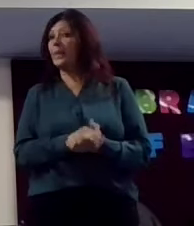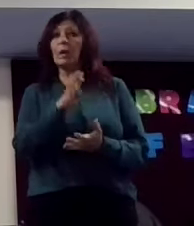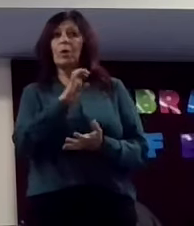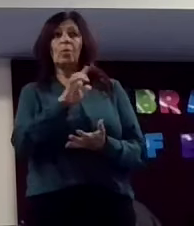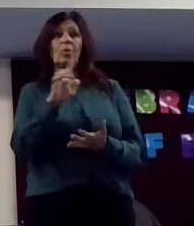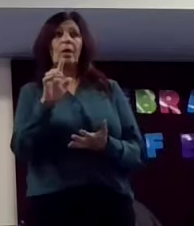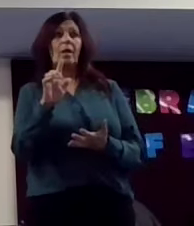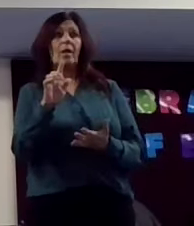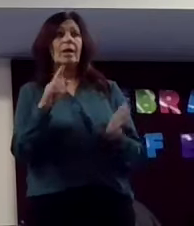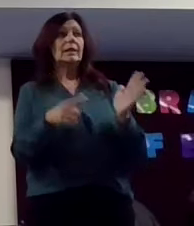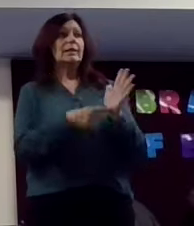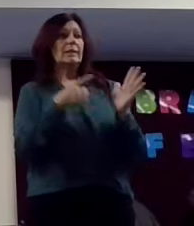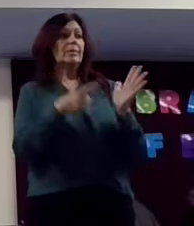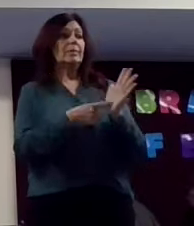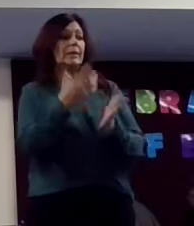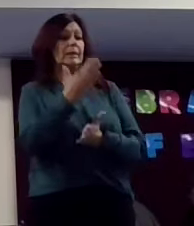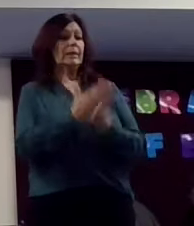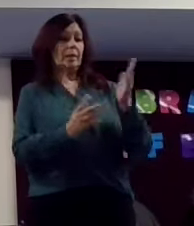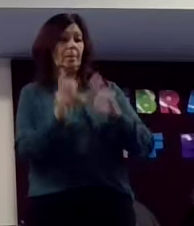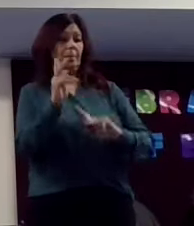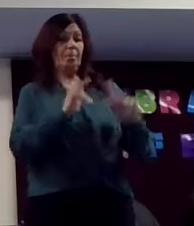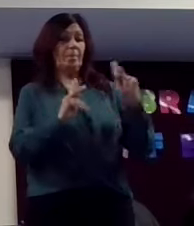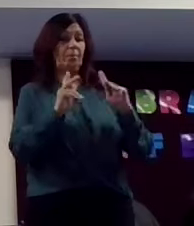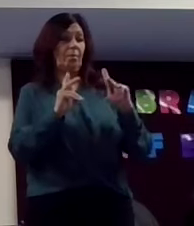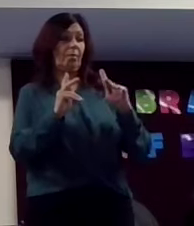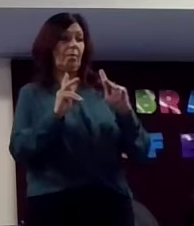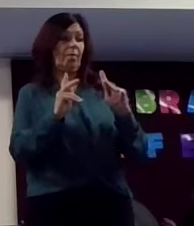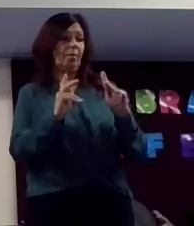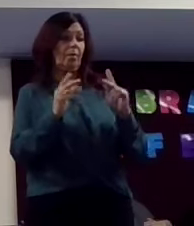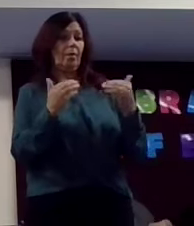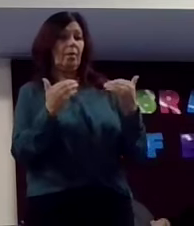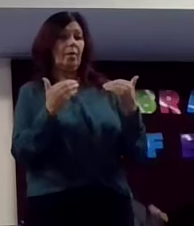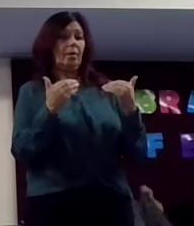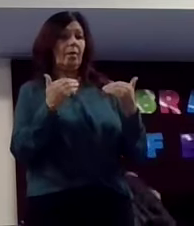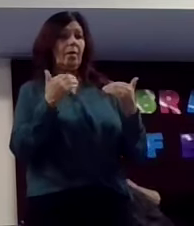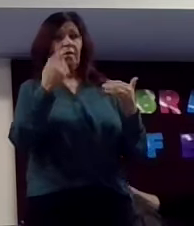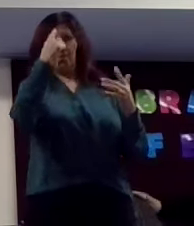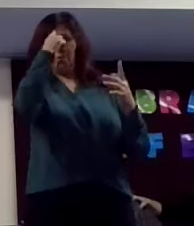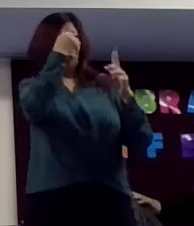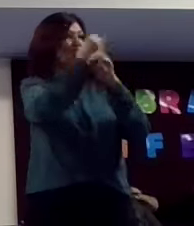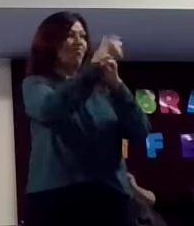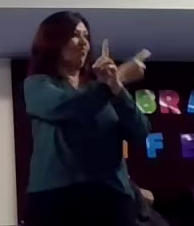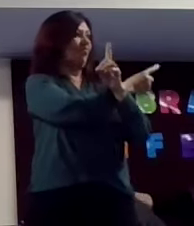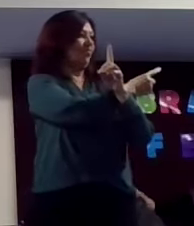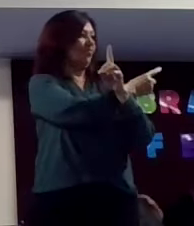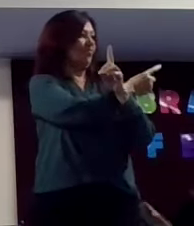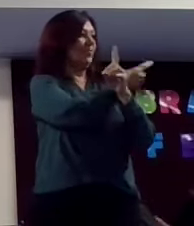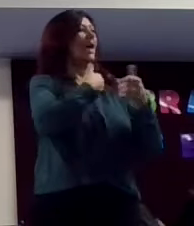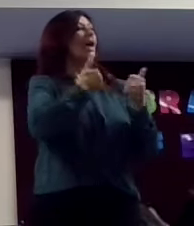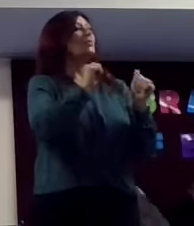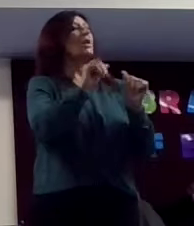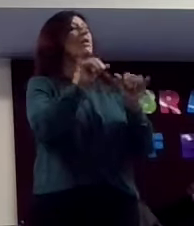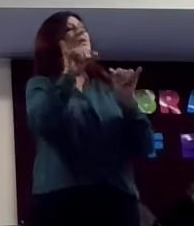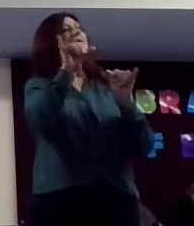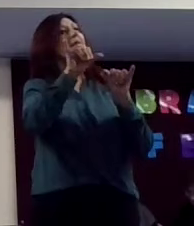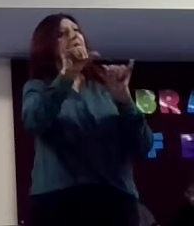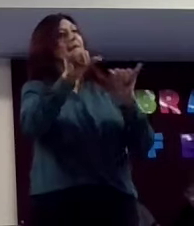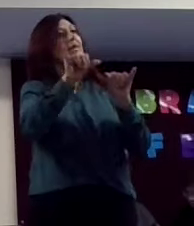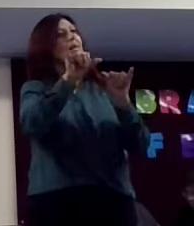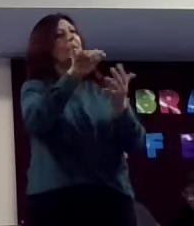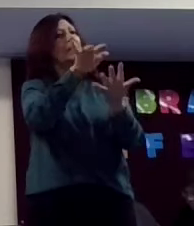Well, sometimes some people have some far off thoughts, and I try to stay middle